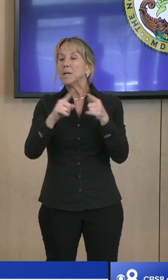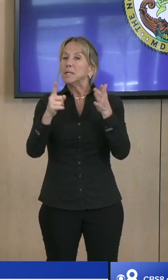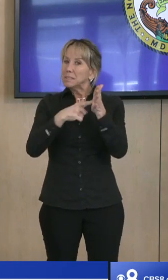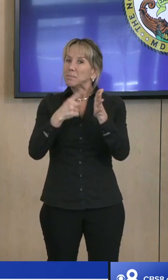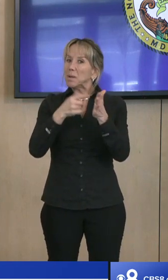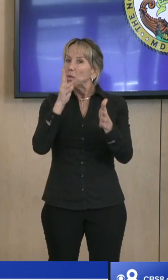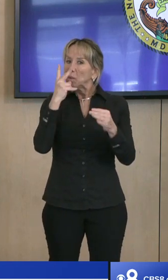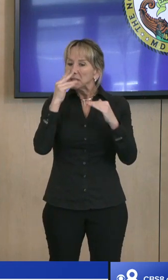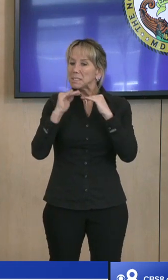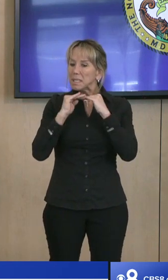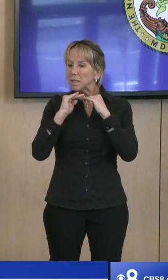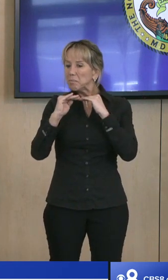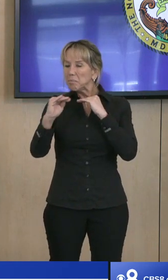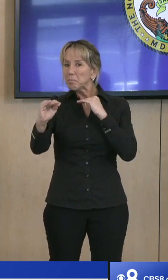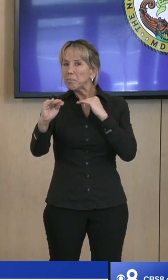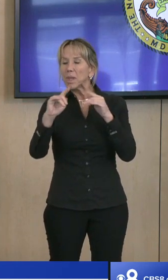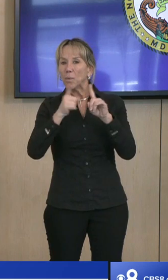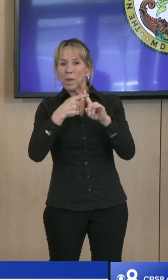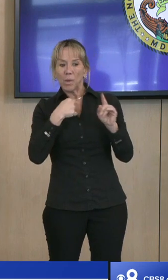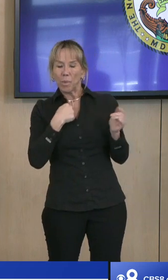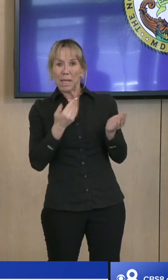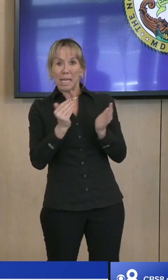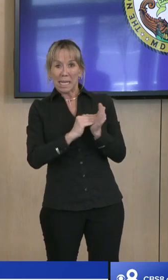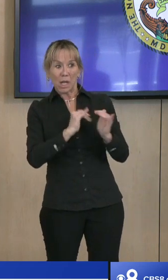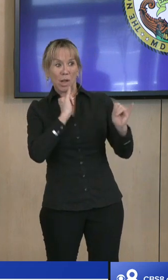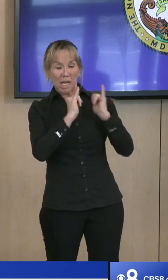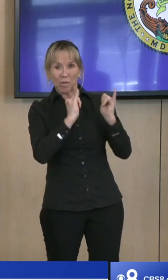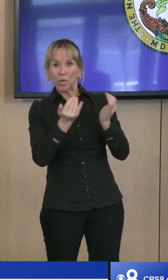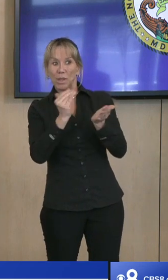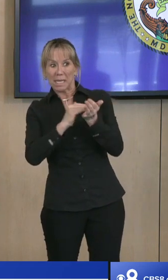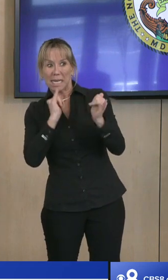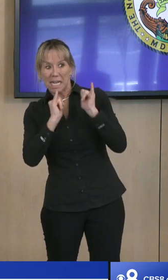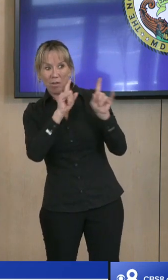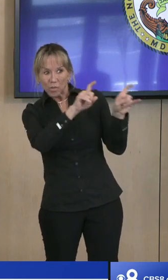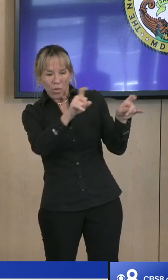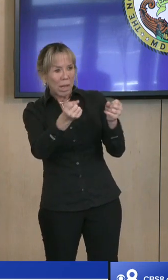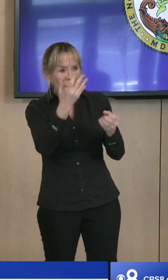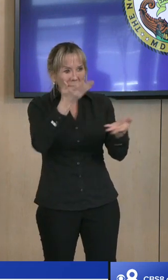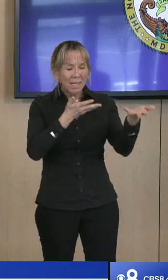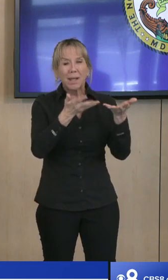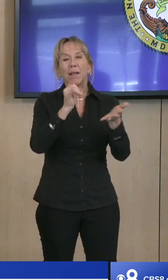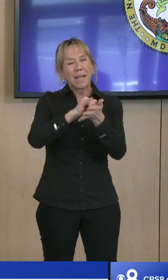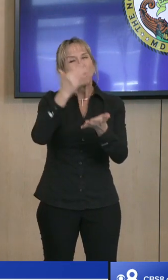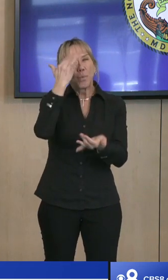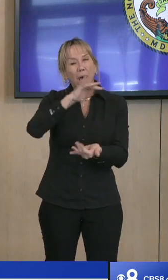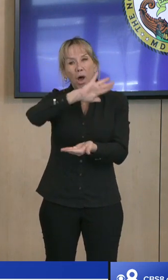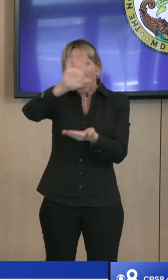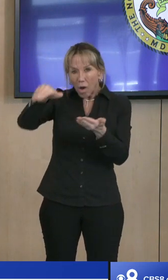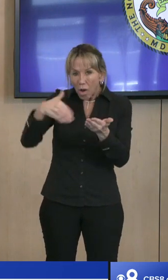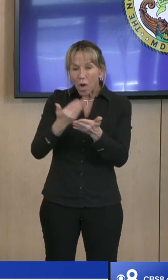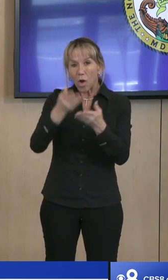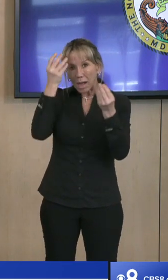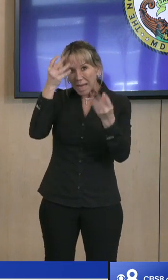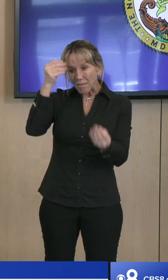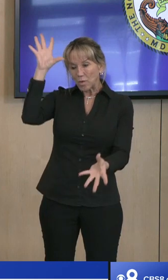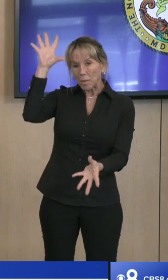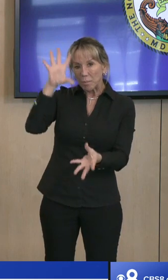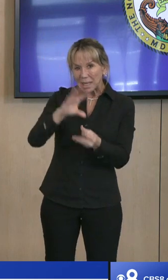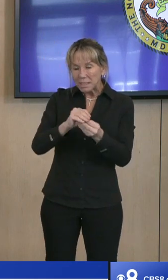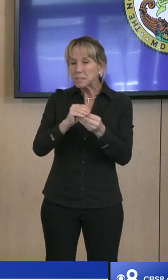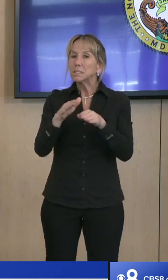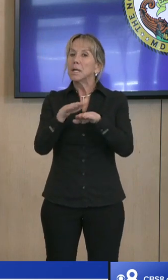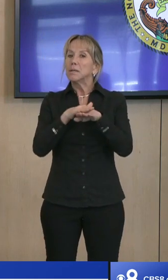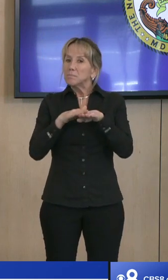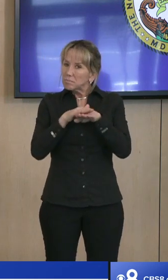time by our epidemiologists when we do repeat interviews, which is why all of the information that we put out is considered